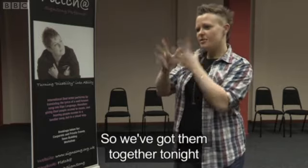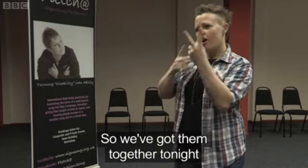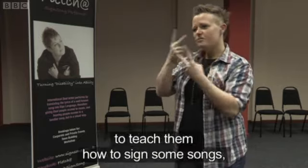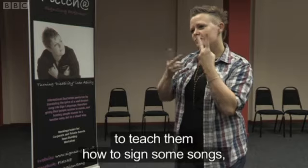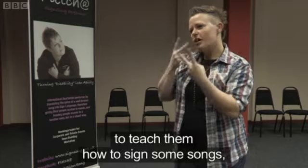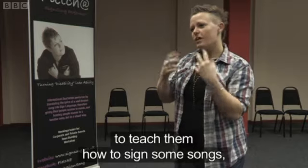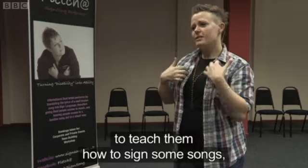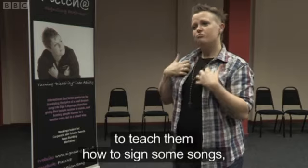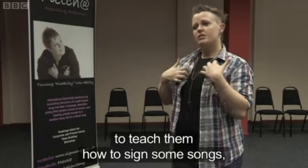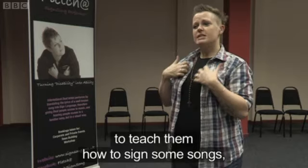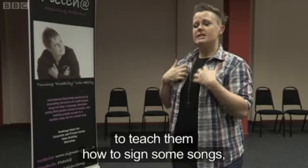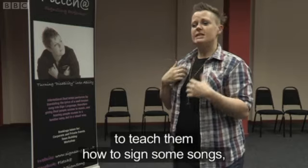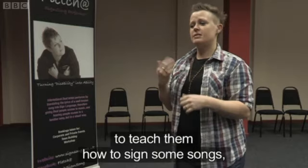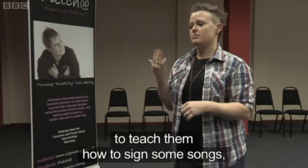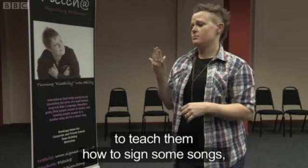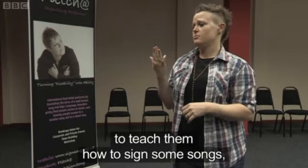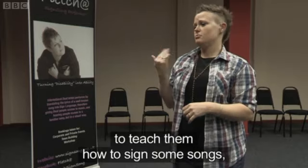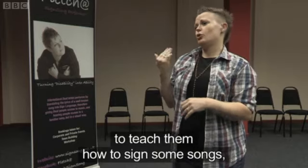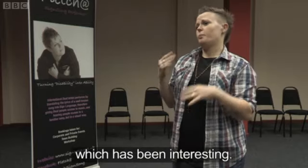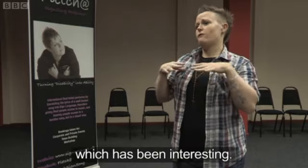them how to sign some songs, which has been interesting.